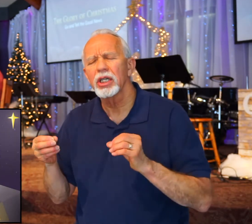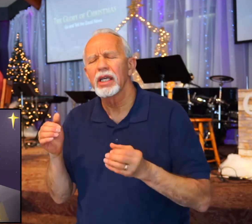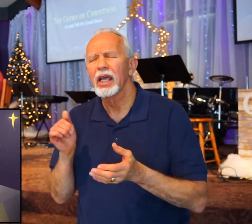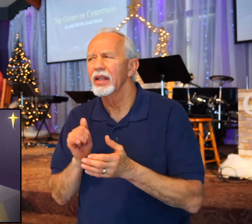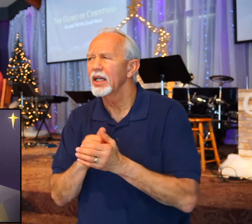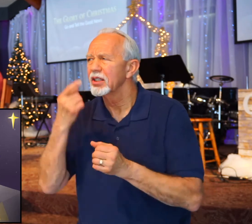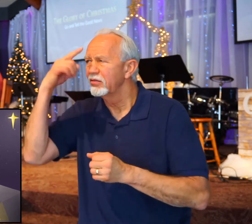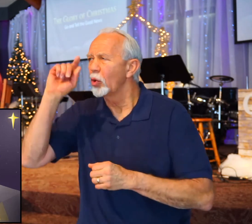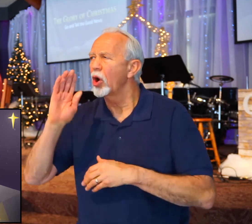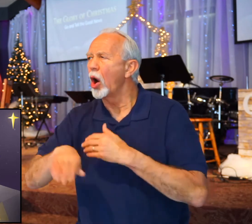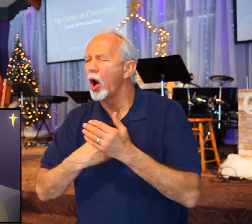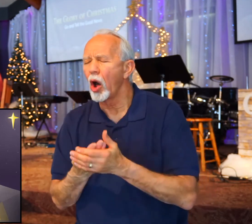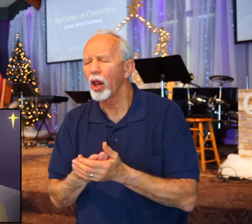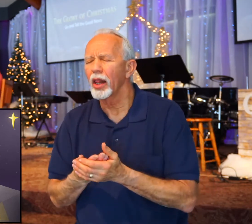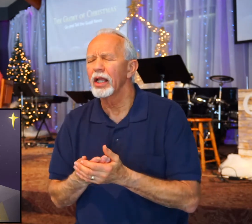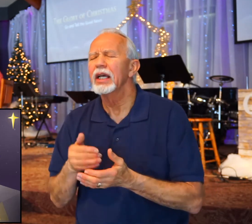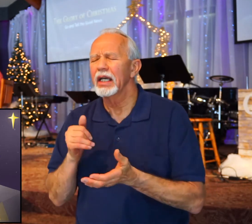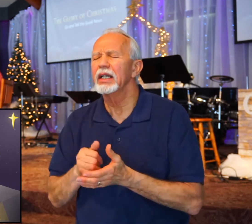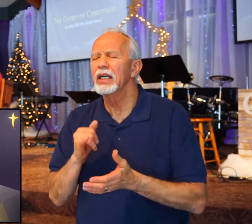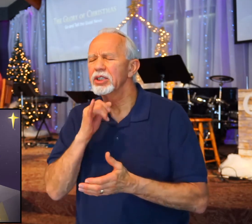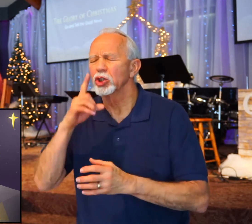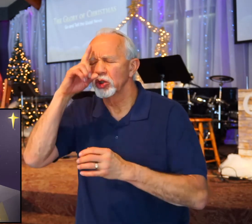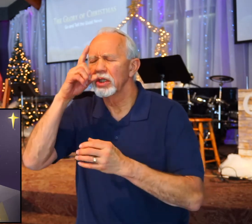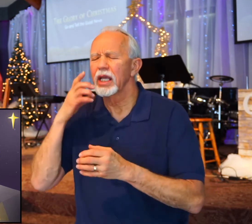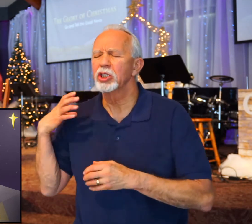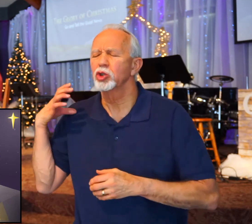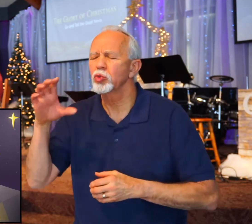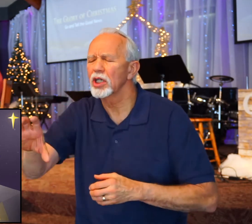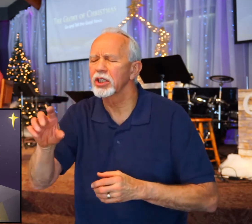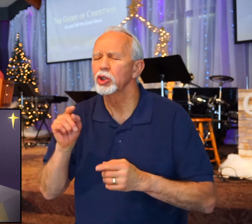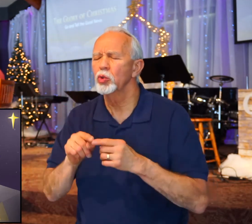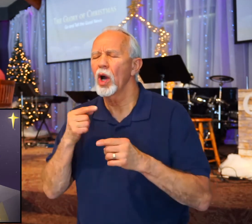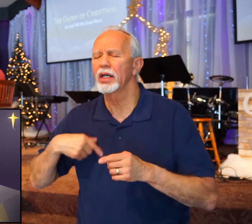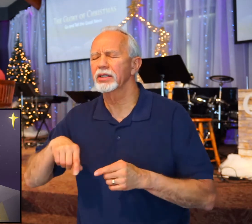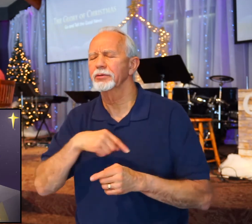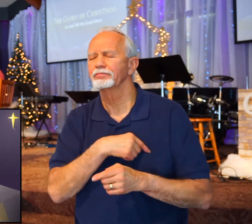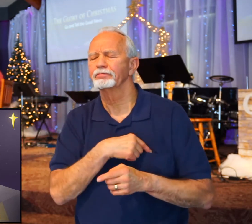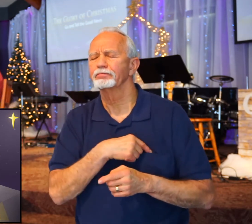for all, and it has been entrusted to us.